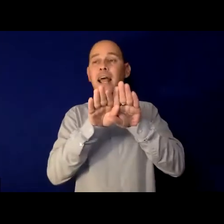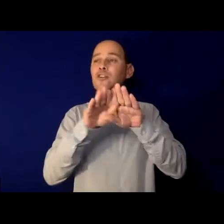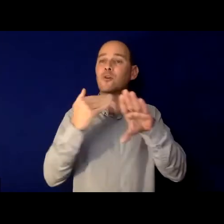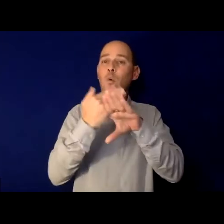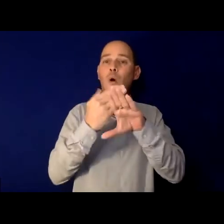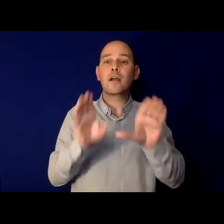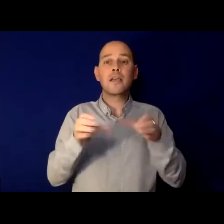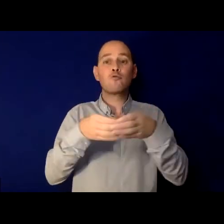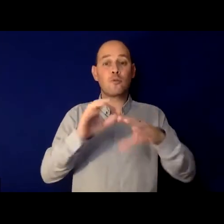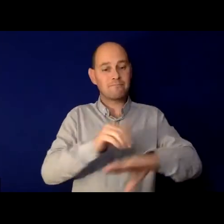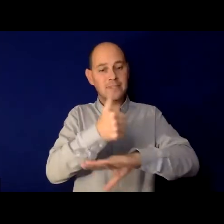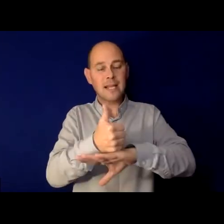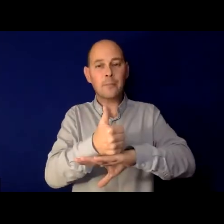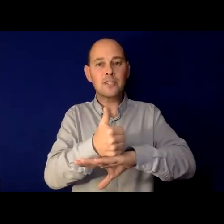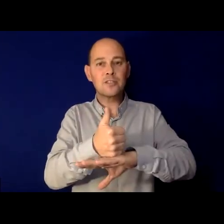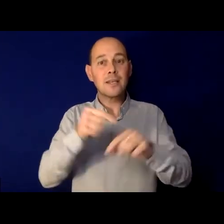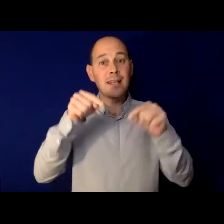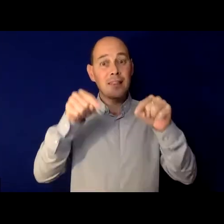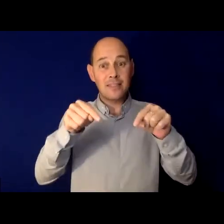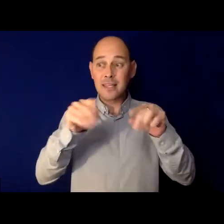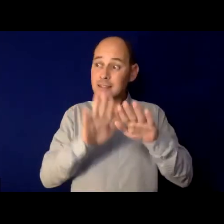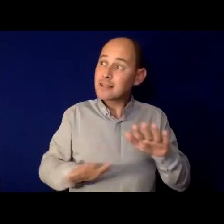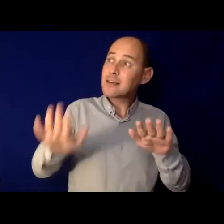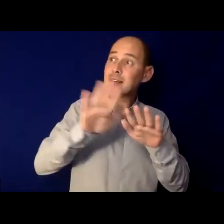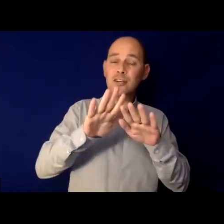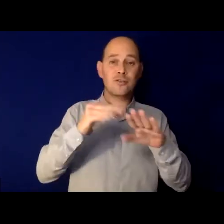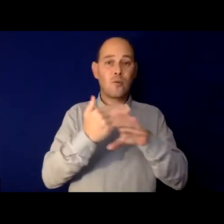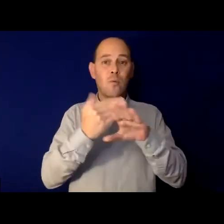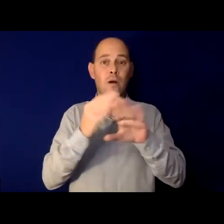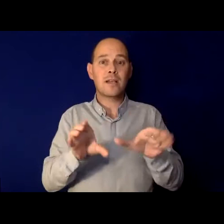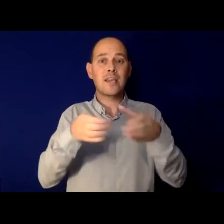established. This national working group was